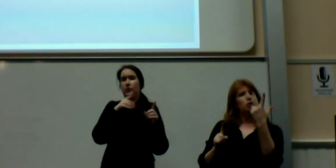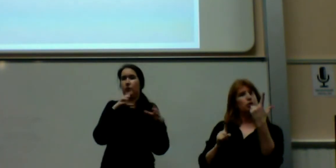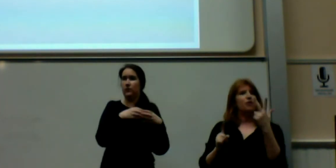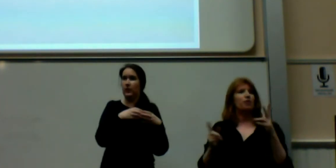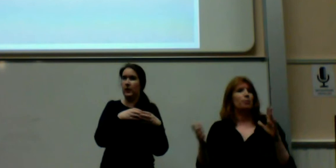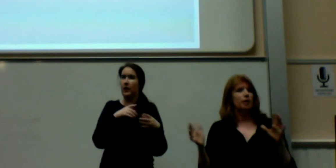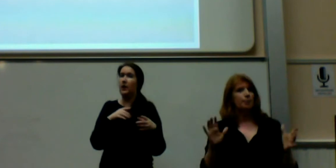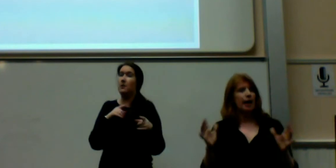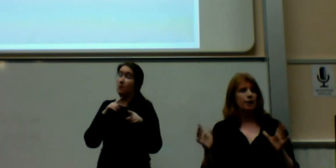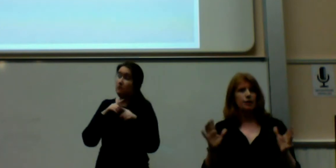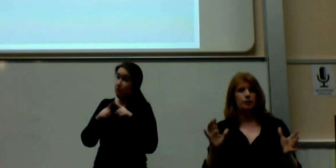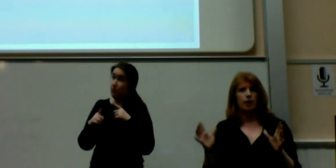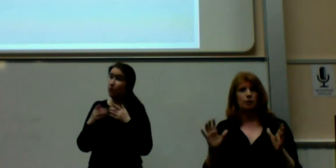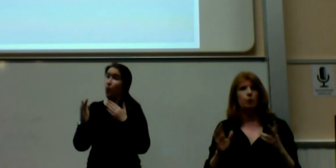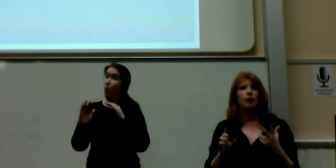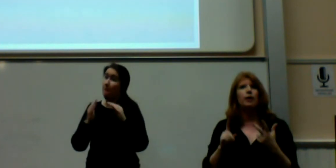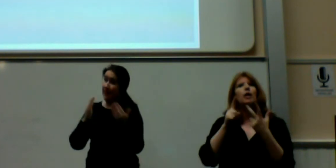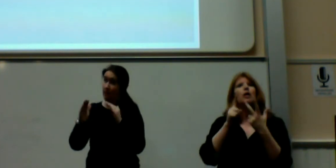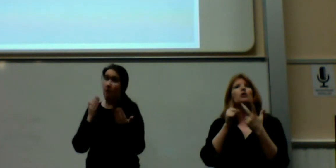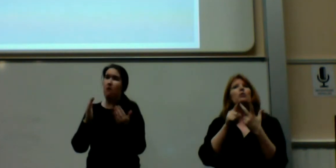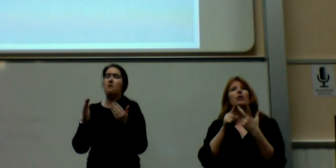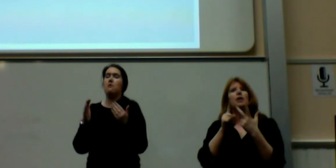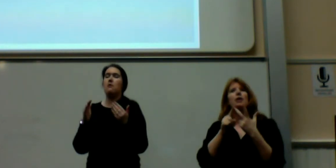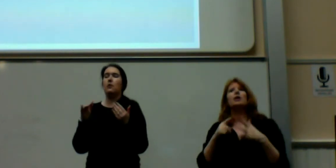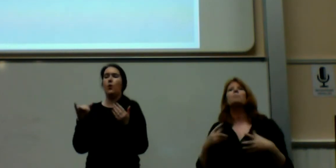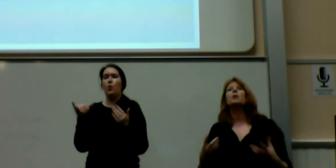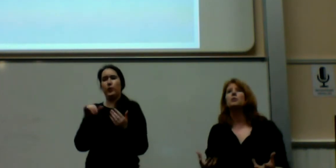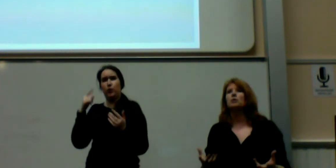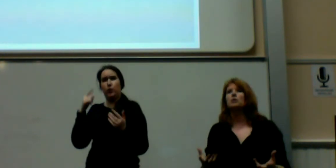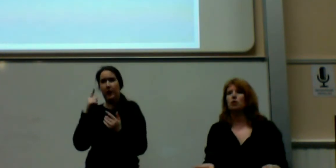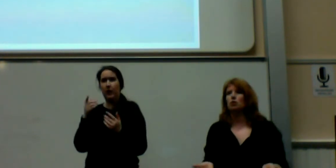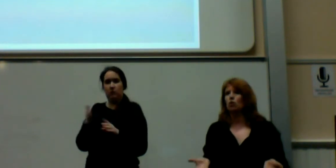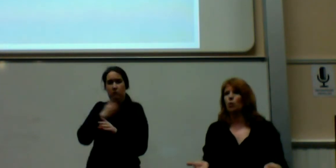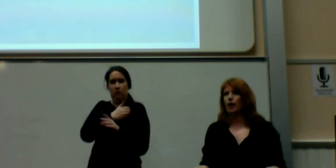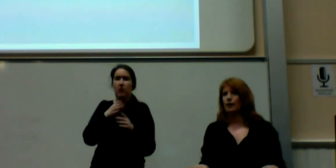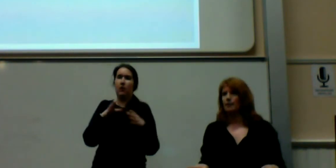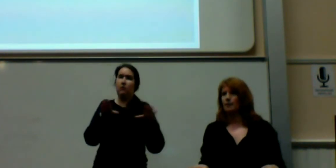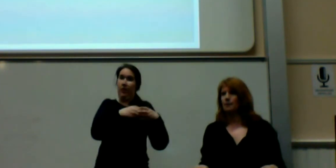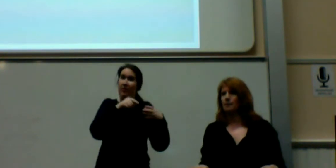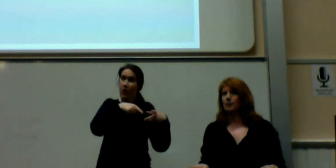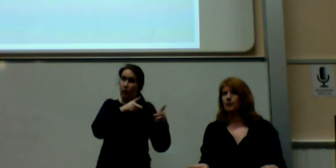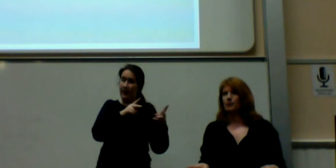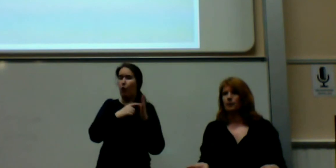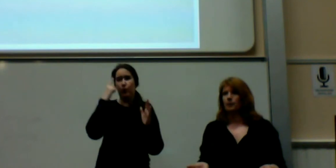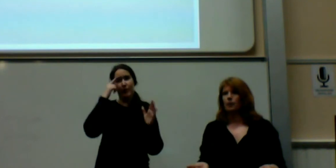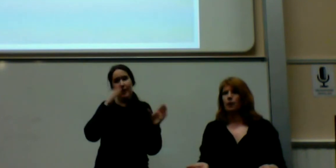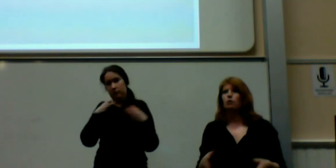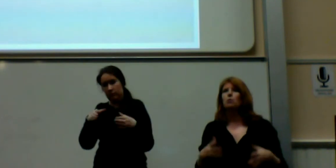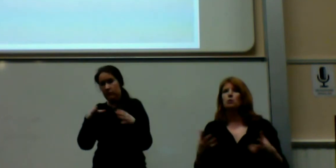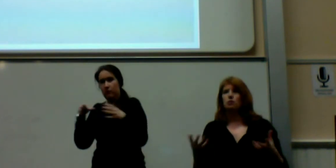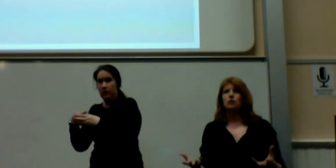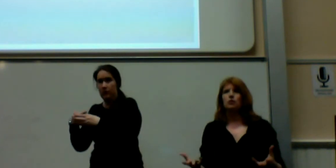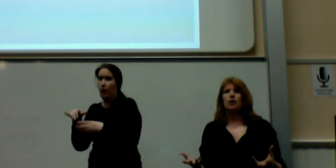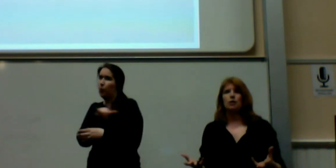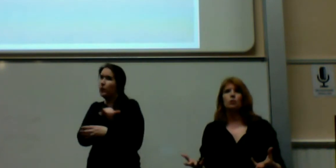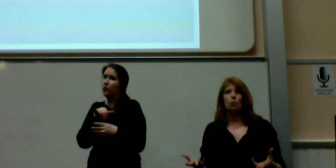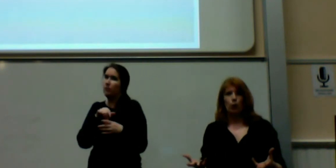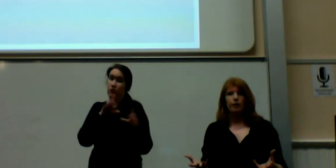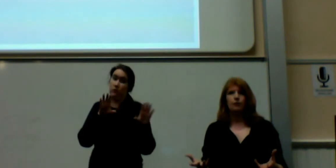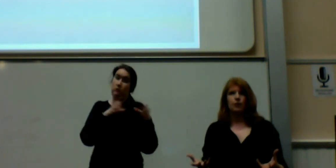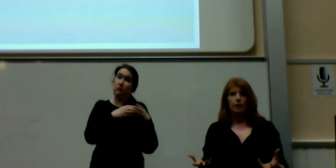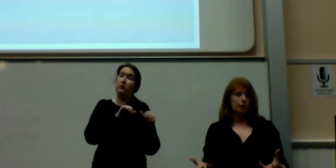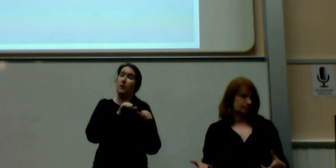at to what degree, from a comparative standpoint, you think in a post-conventional way. Okay, the most